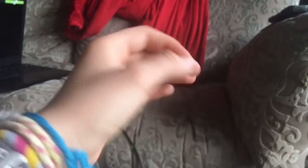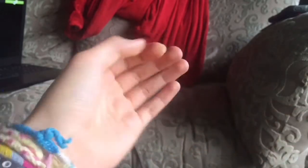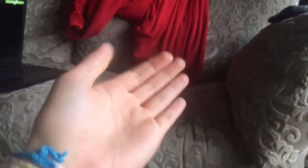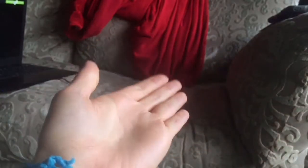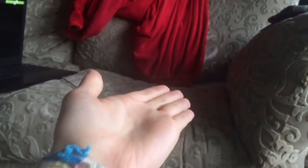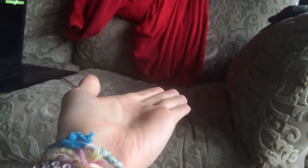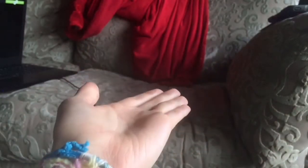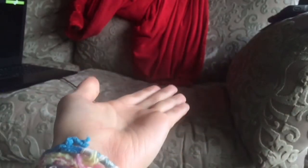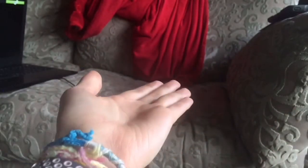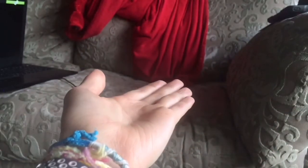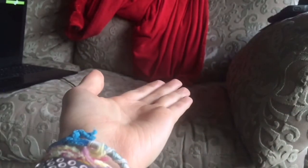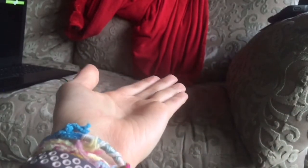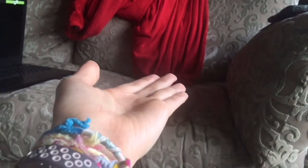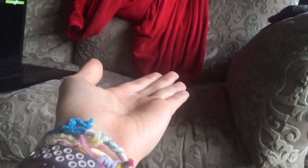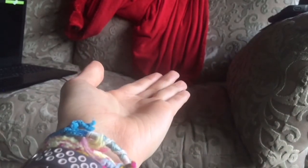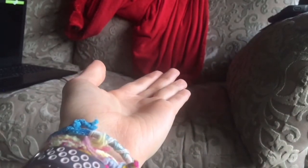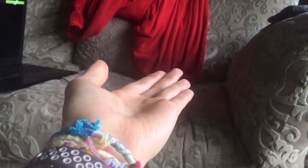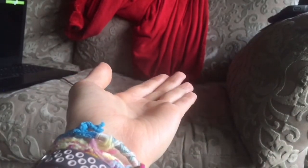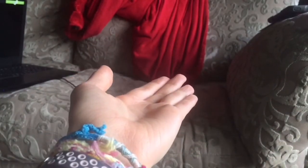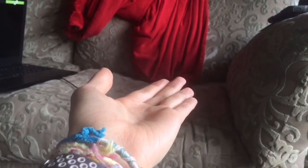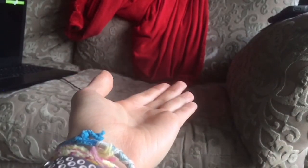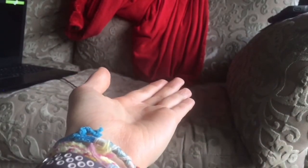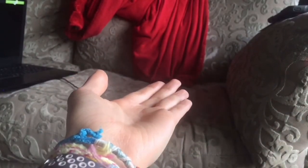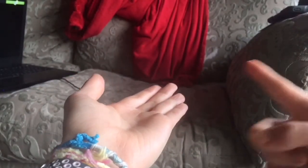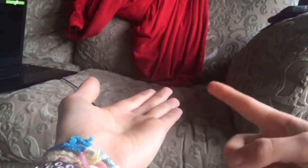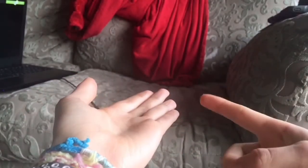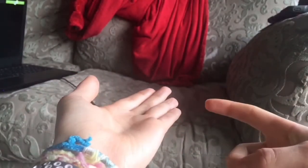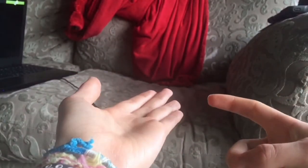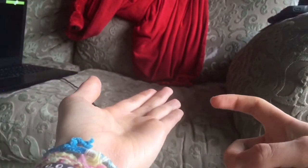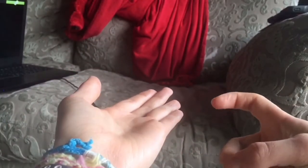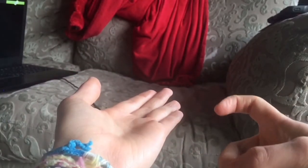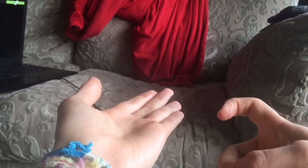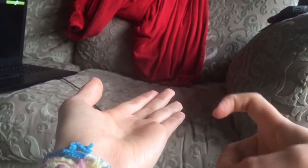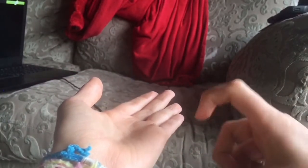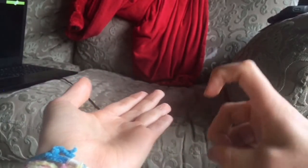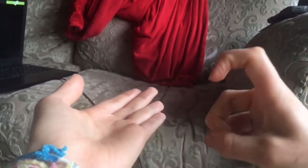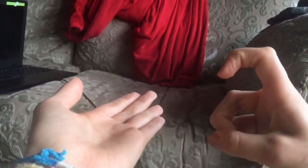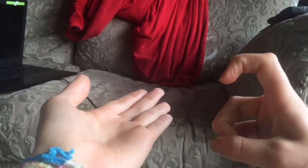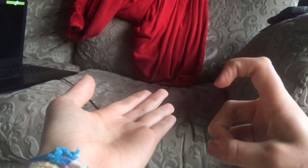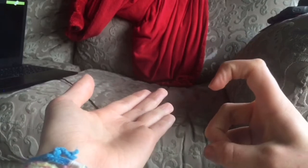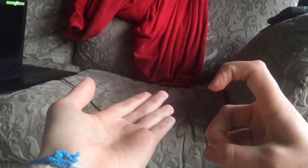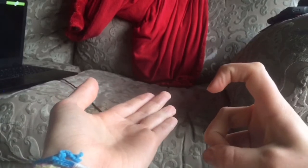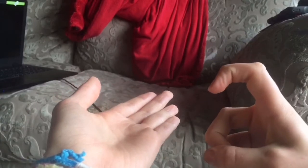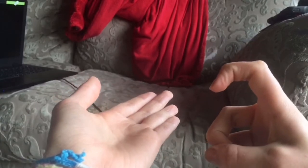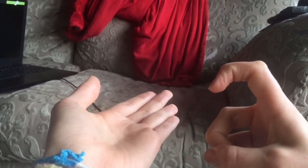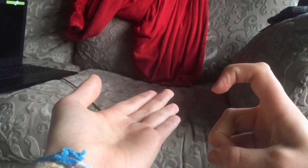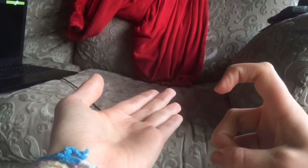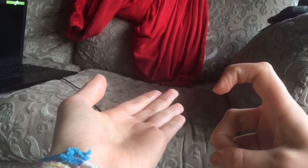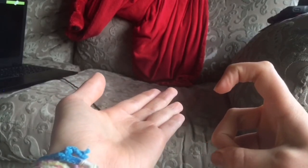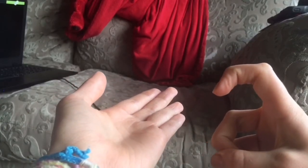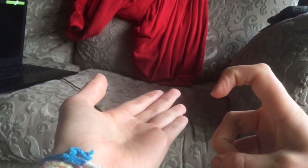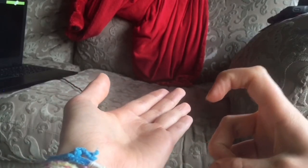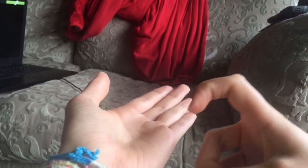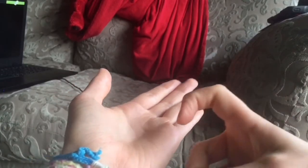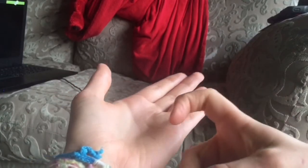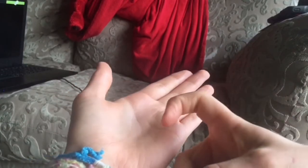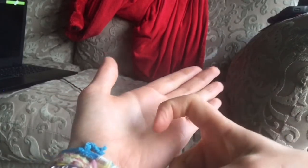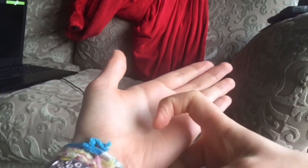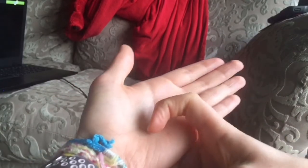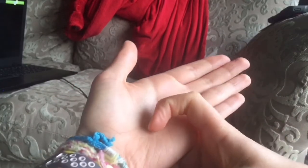for R, we're going to lay our left hand flat again. We're going to get our right pointing finger and make it look like a little backwards R. And then